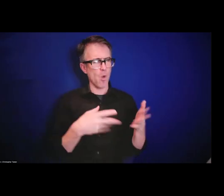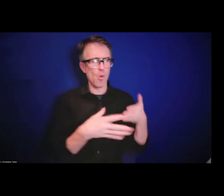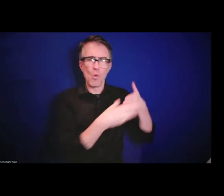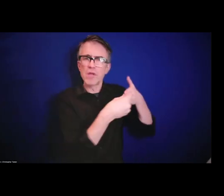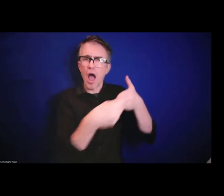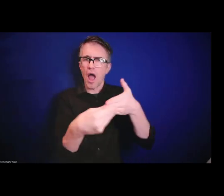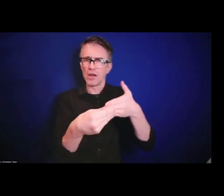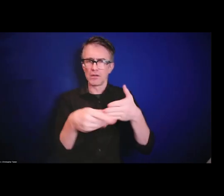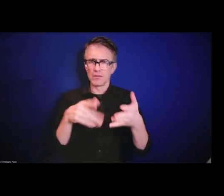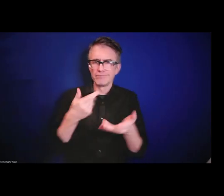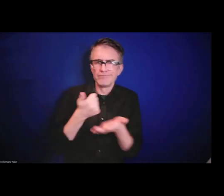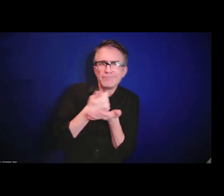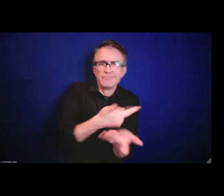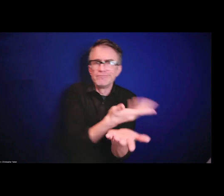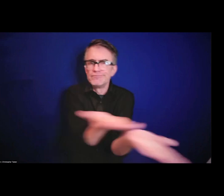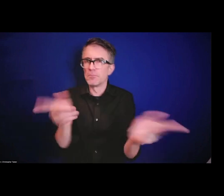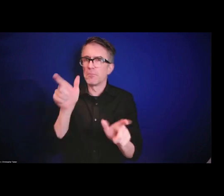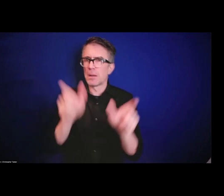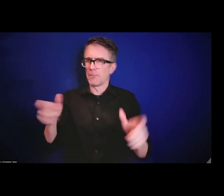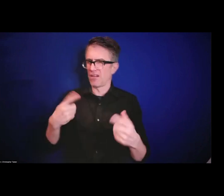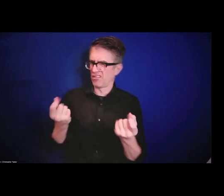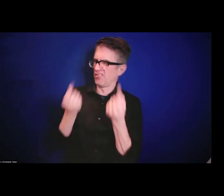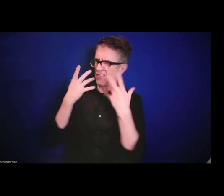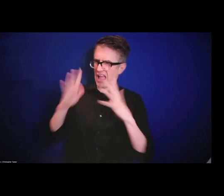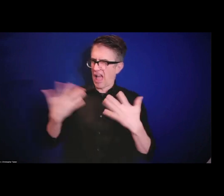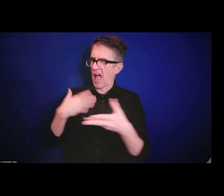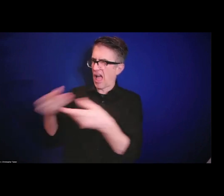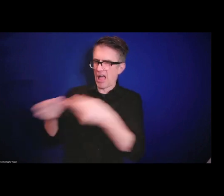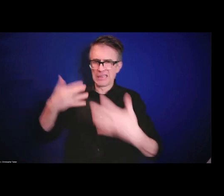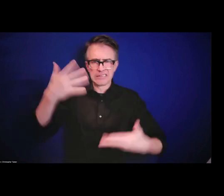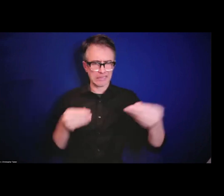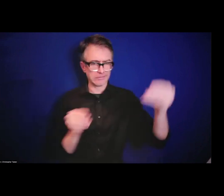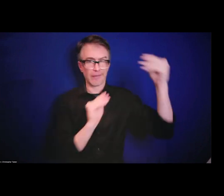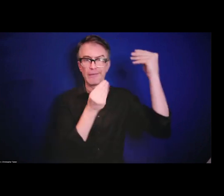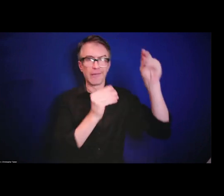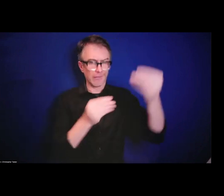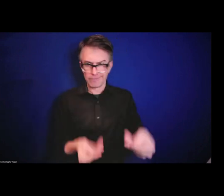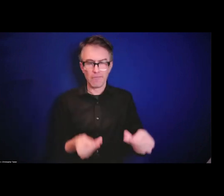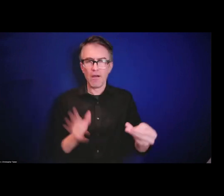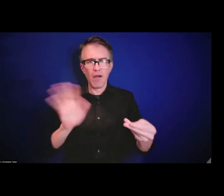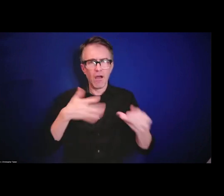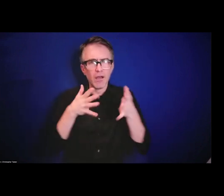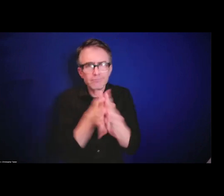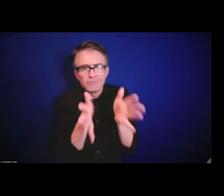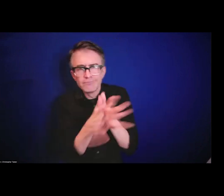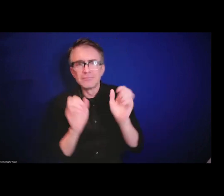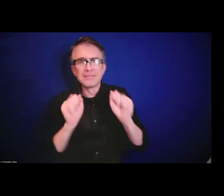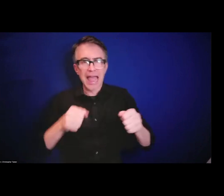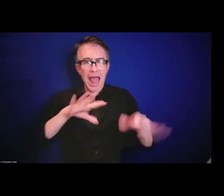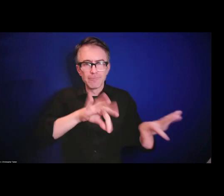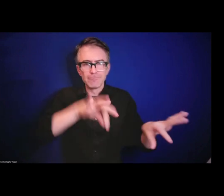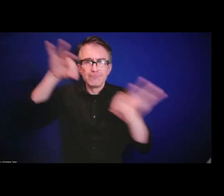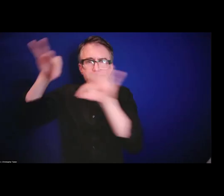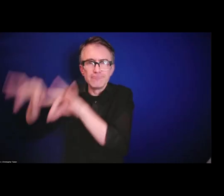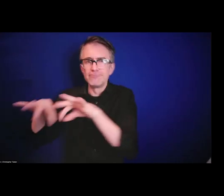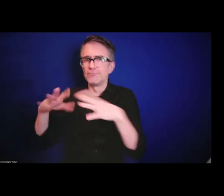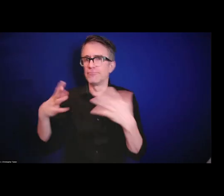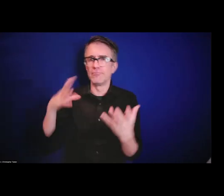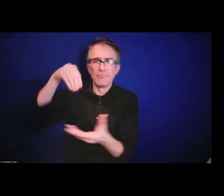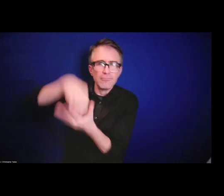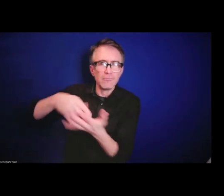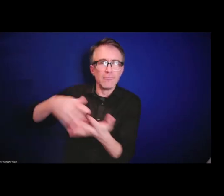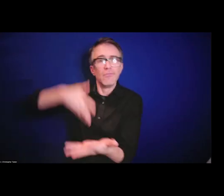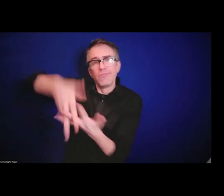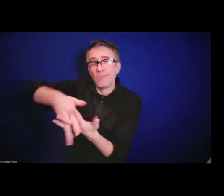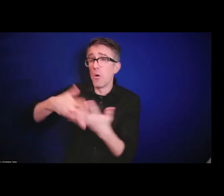use, all done in line with the Copenhagen Framework on Citizen Data and its principles. And I hope most of you